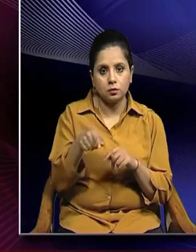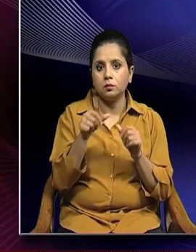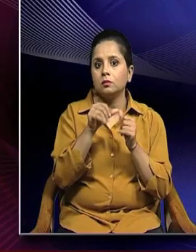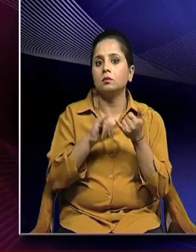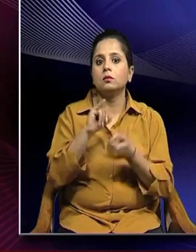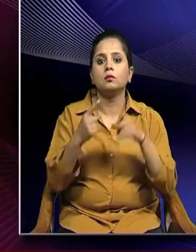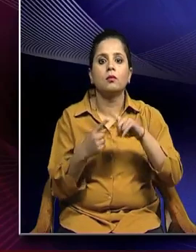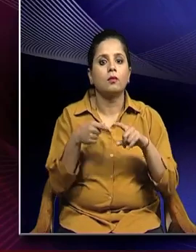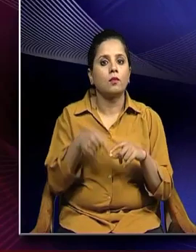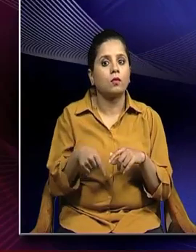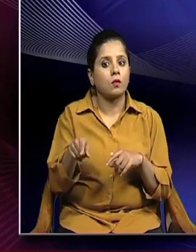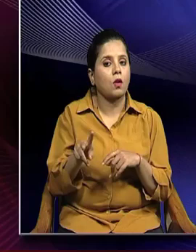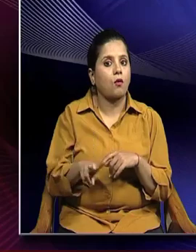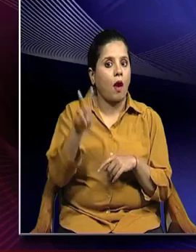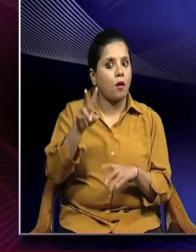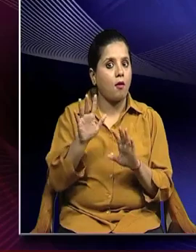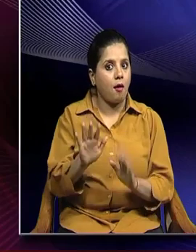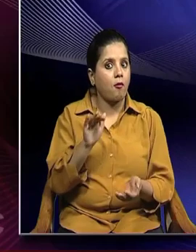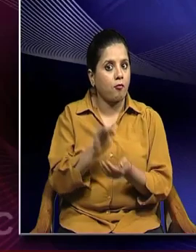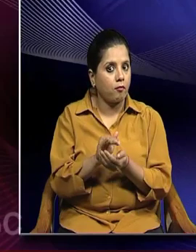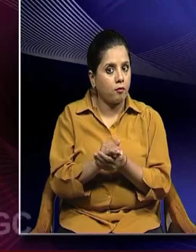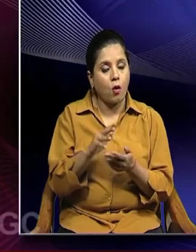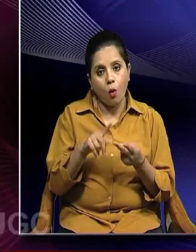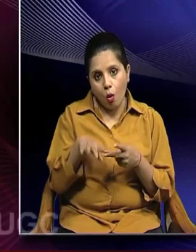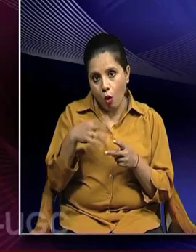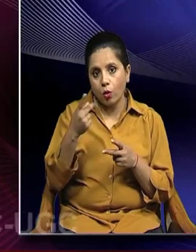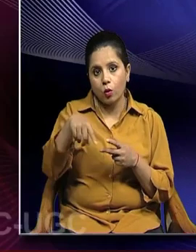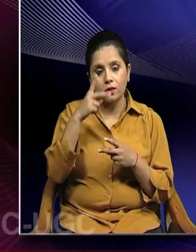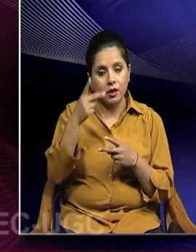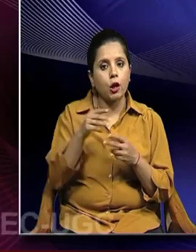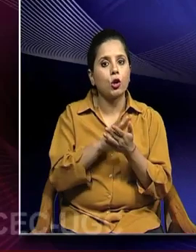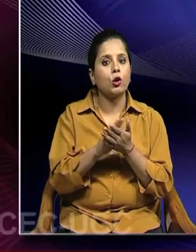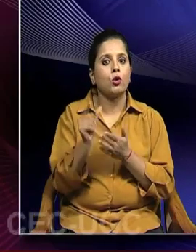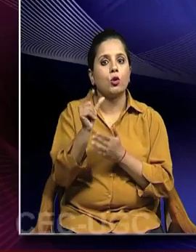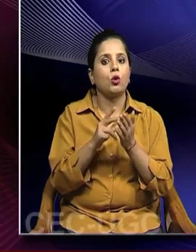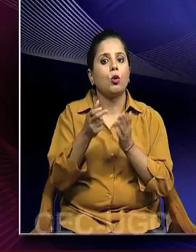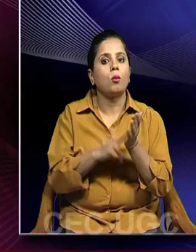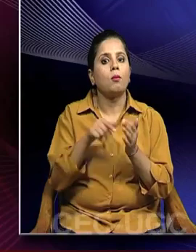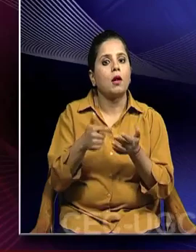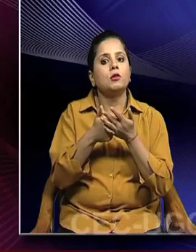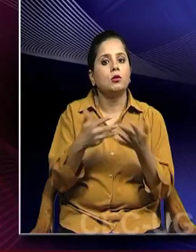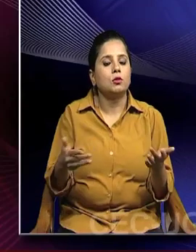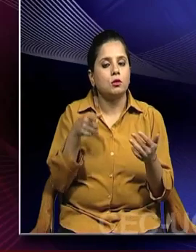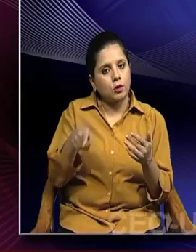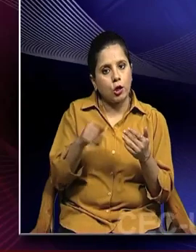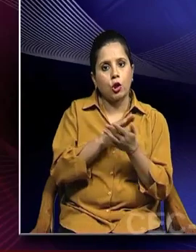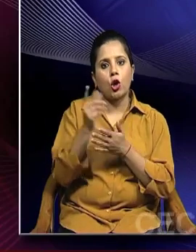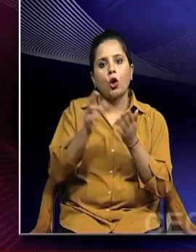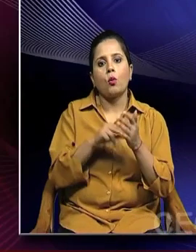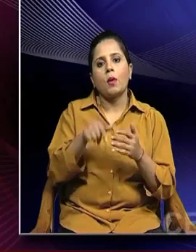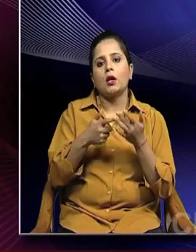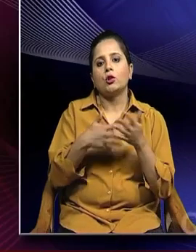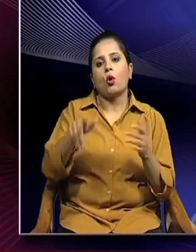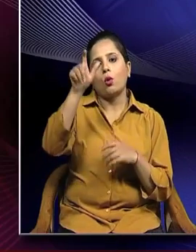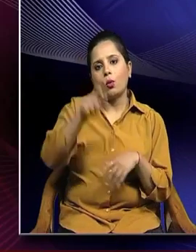which is worth keeping, or you can consider it as human resource. That is why we call humans as a resource,